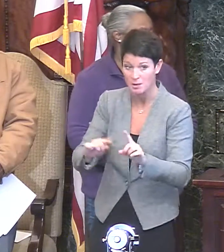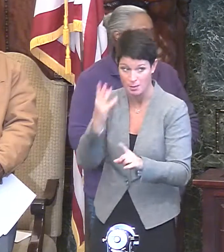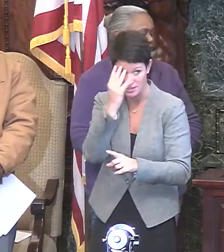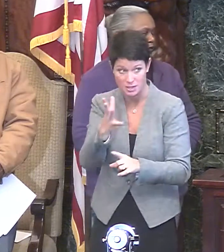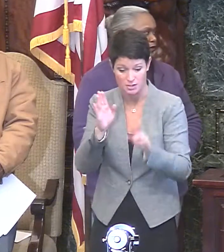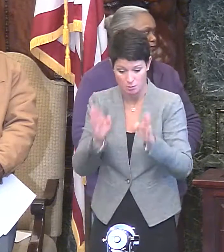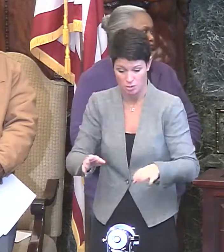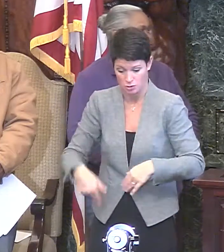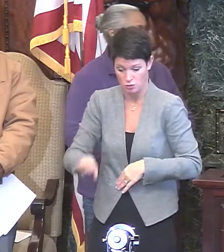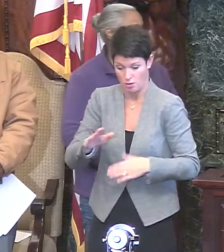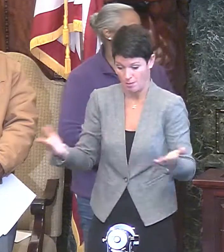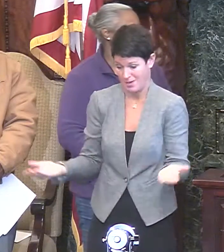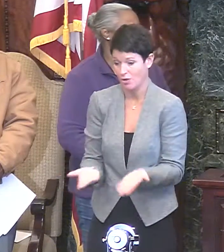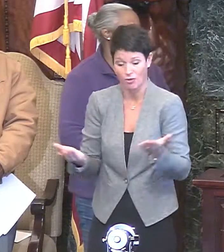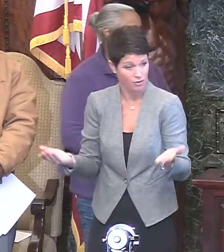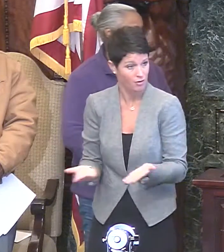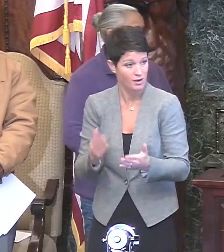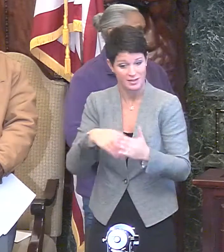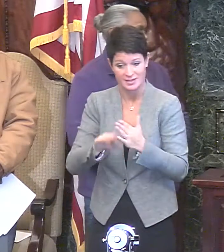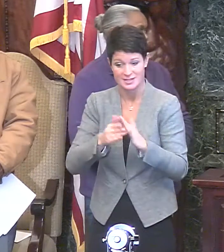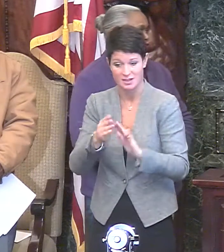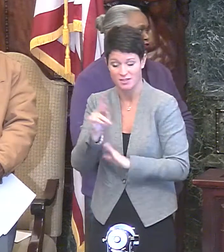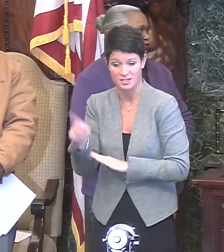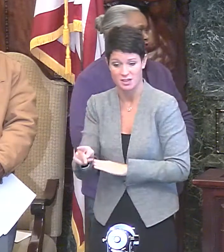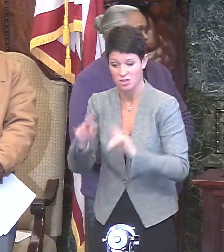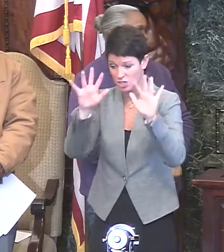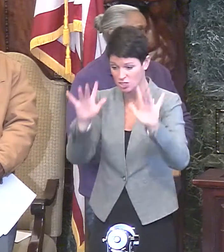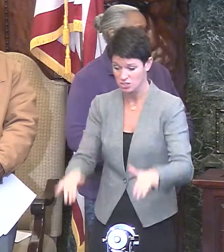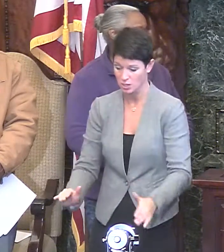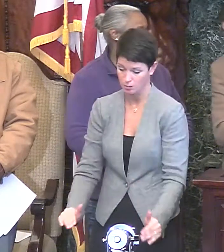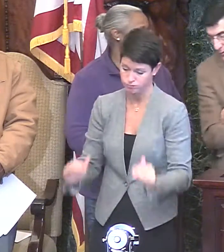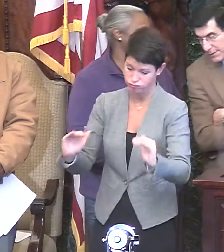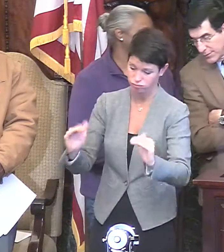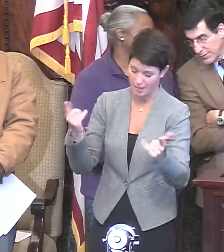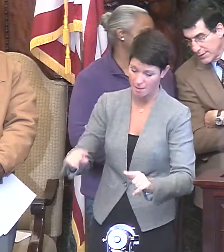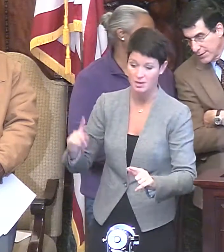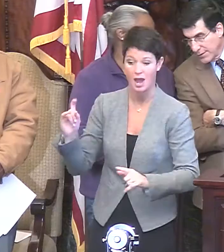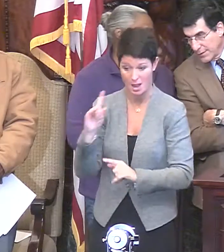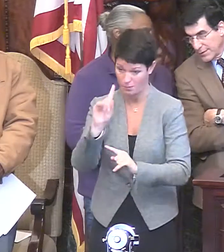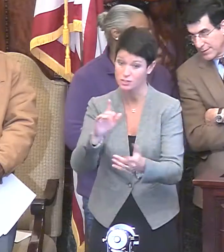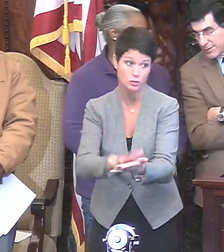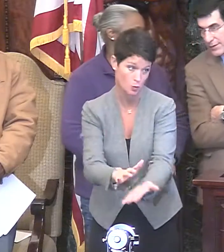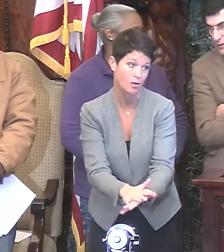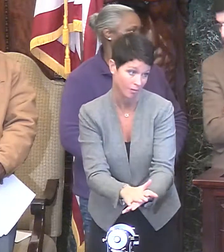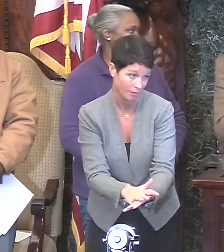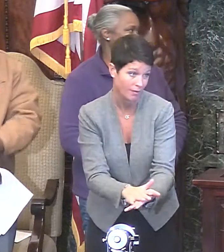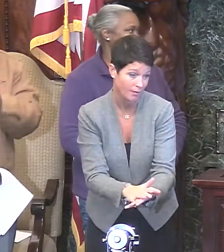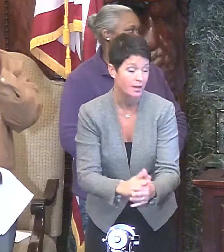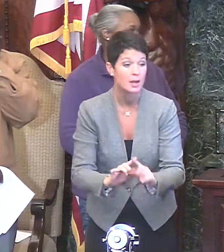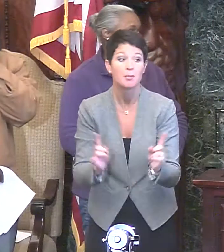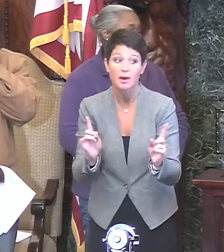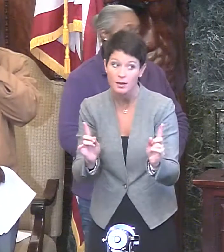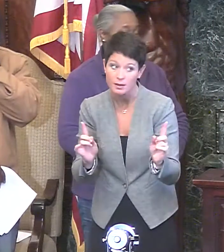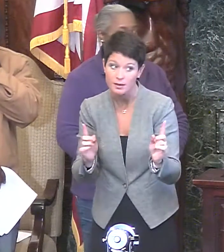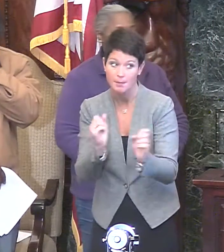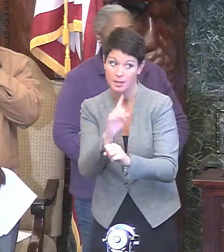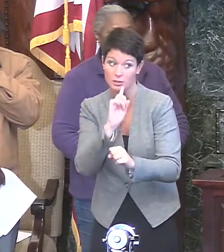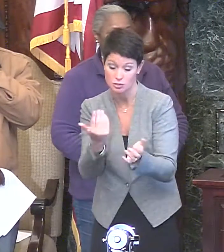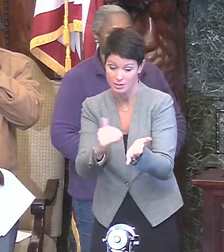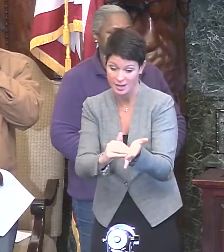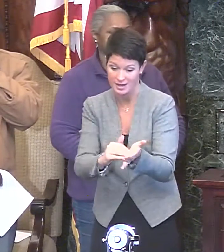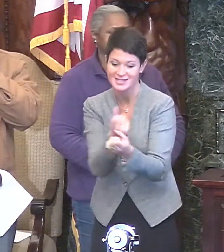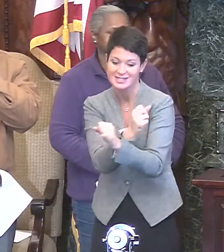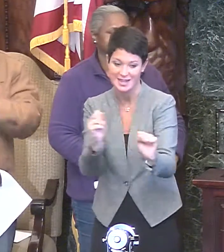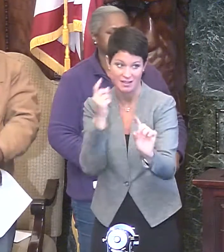as a person who grew up in the city of Philadelphia, we had major snow events, and I was able to get to school. But making sure that, again, it was